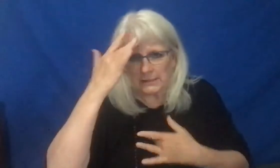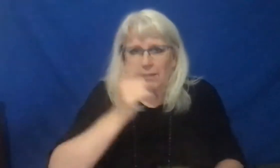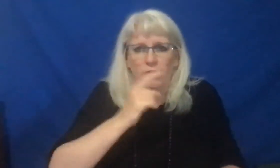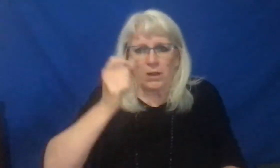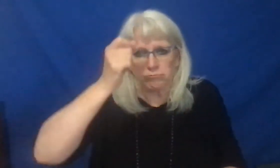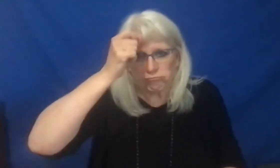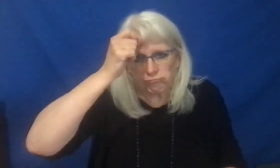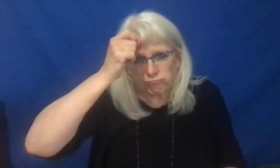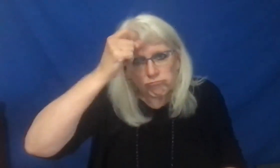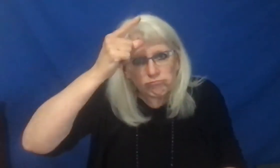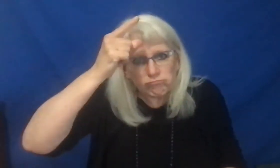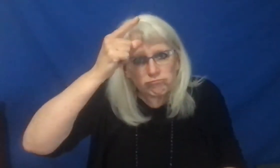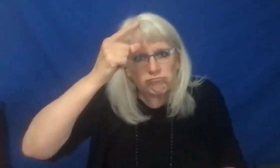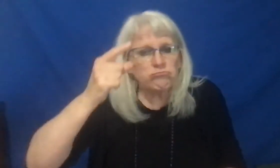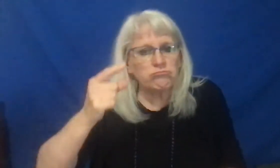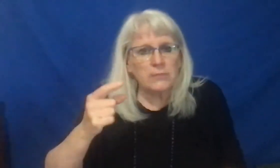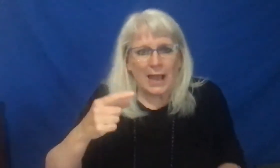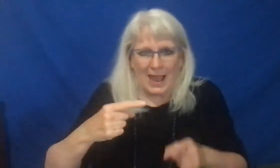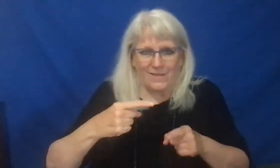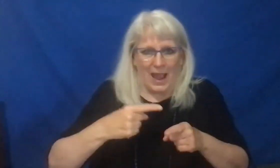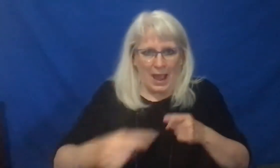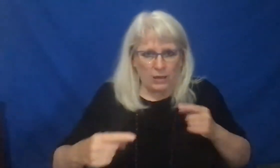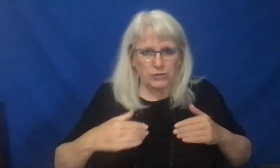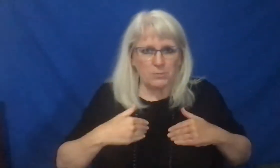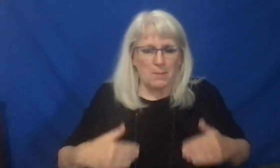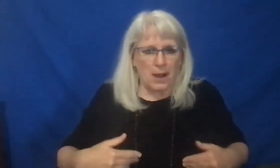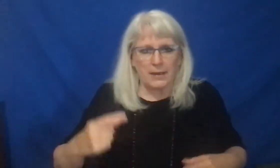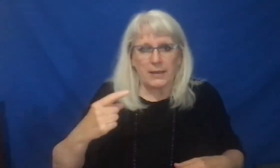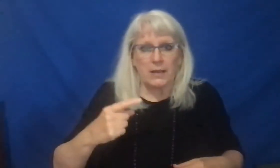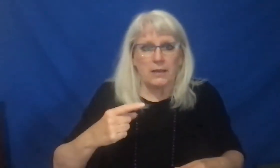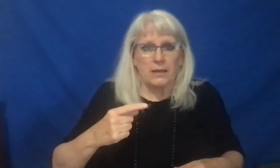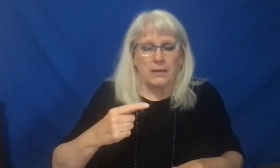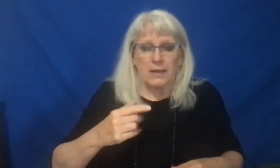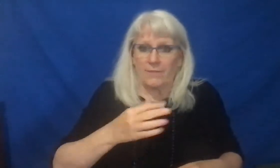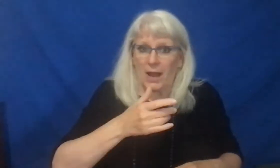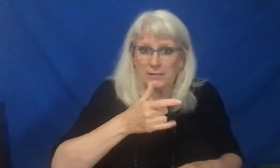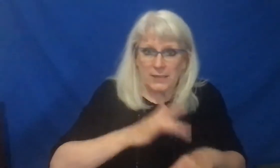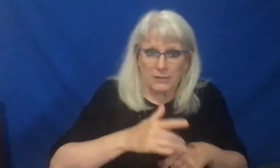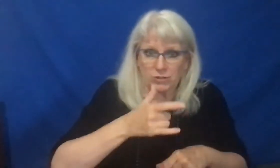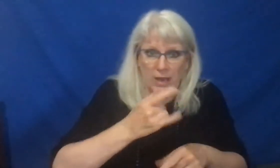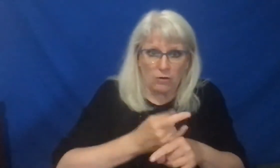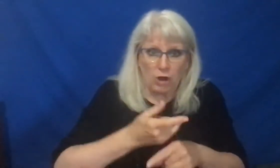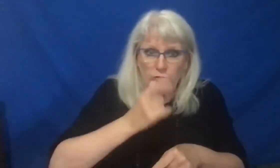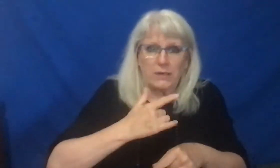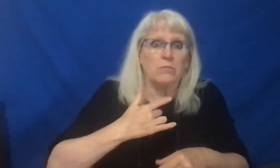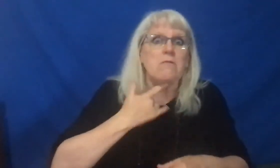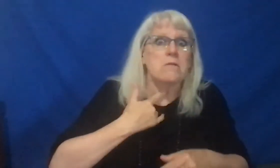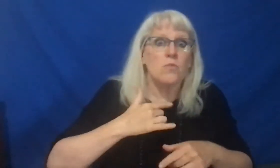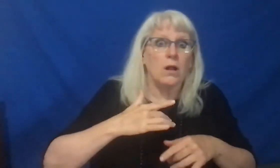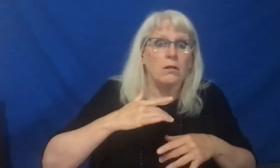really understanding the allergy, really understanding the mental obsession. I came into a place at 21 years old of the willingness